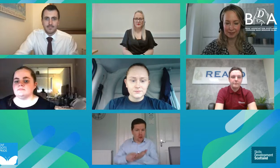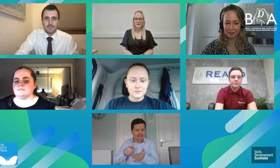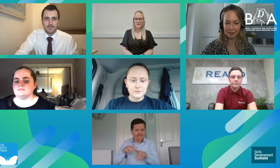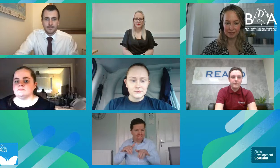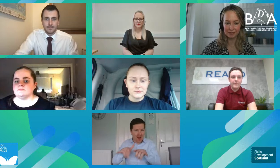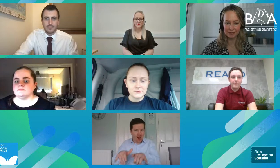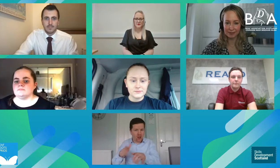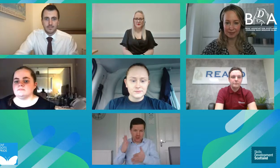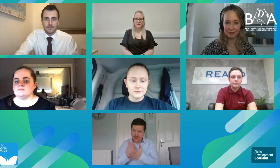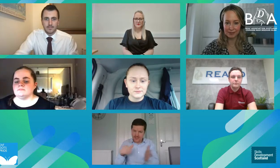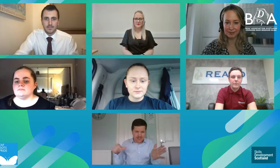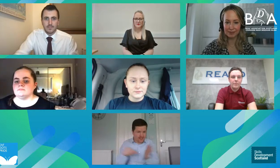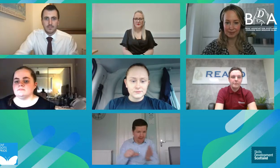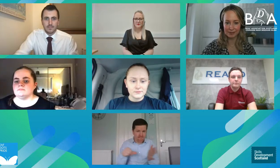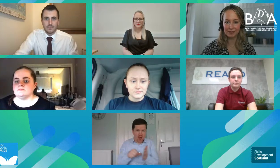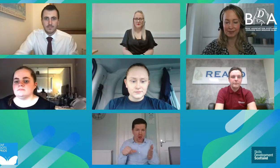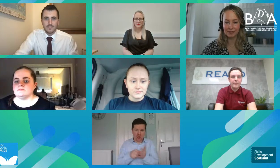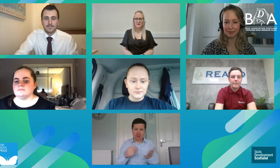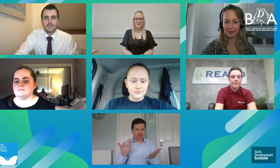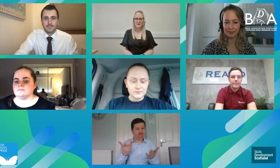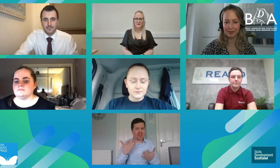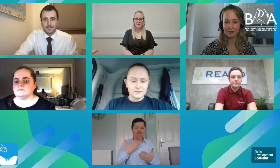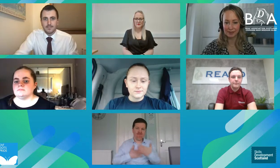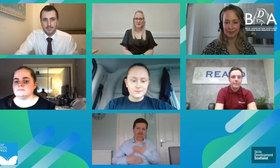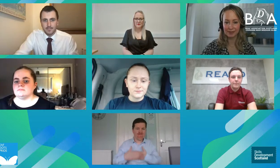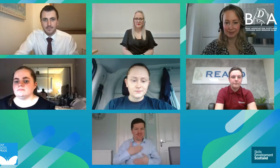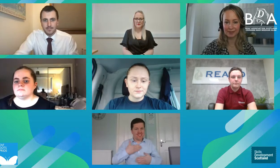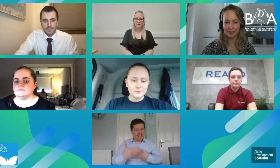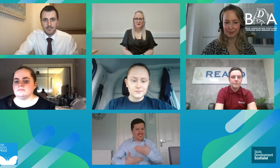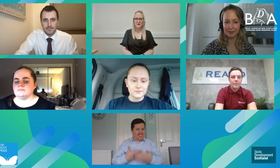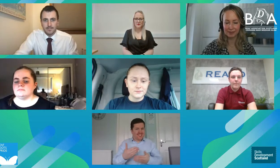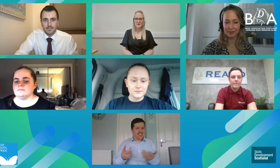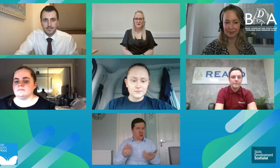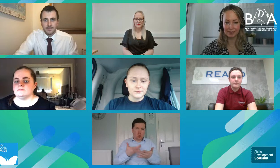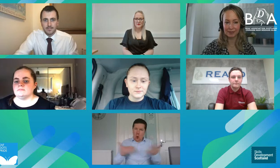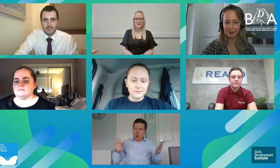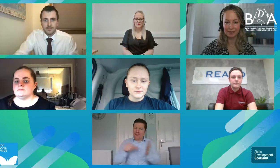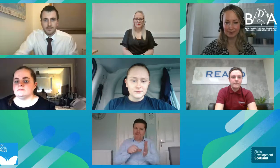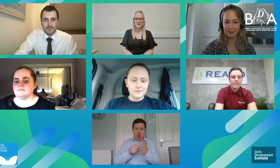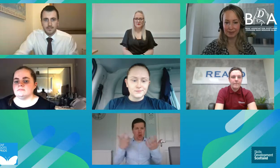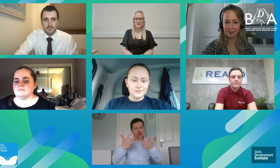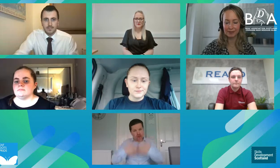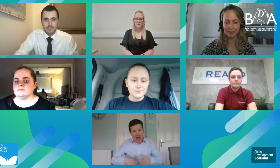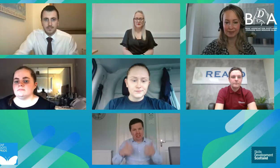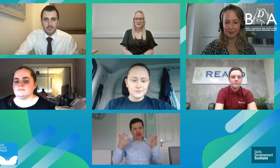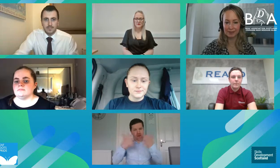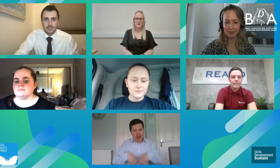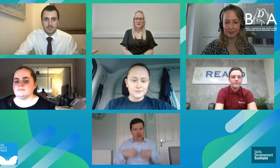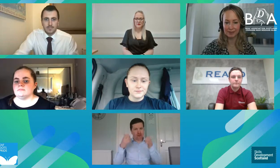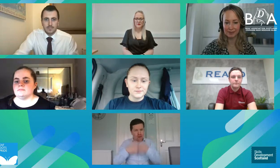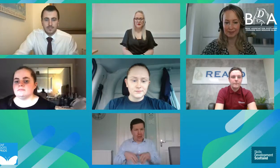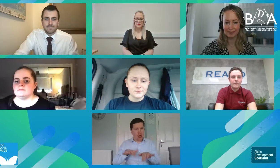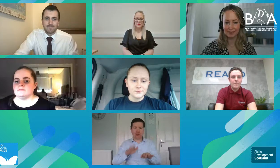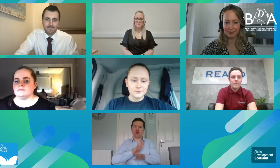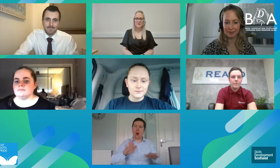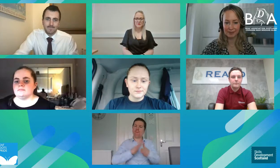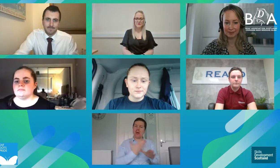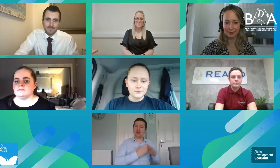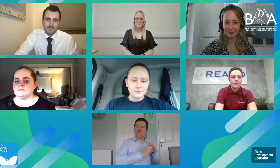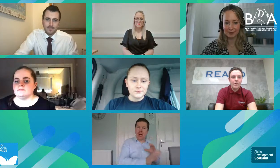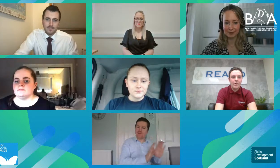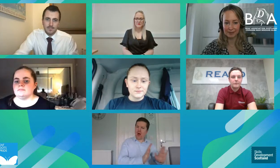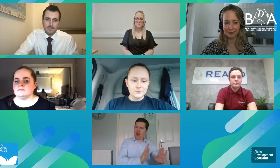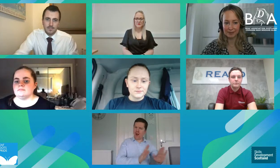then everybody had to work remotely. So getting access to files was very difficult and enormously frustrating. So, and